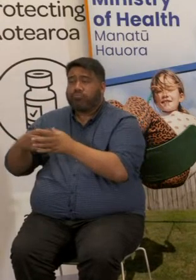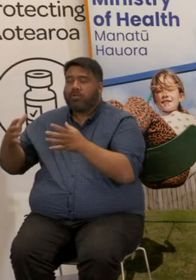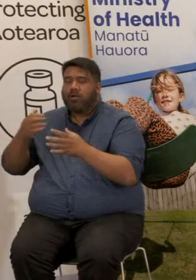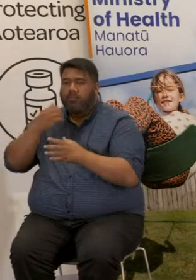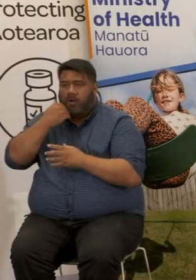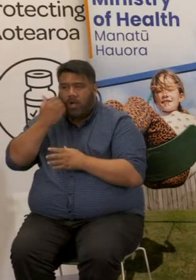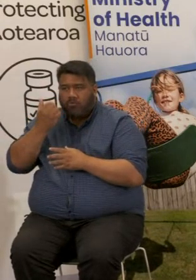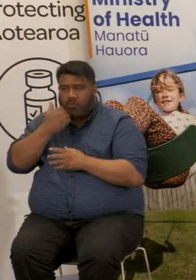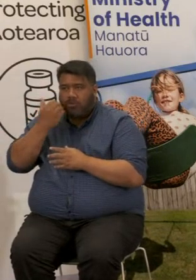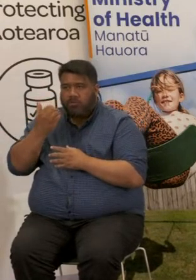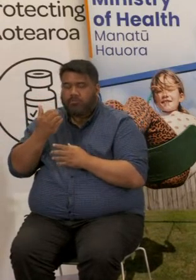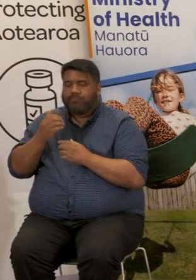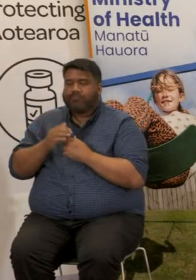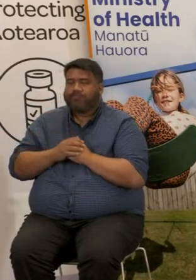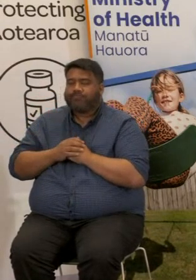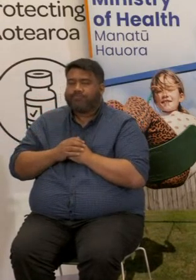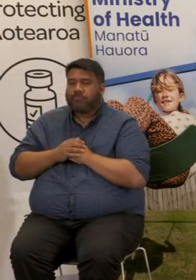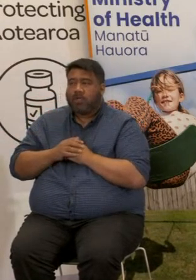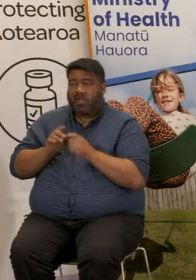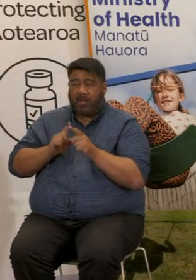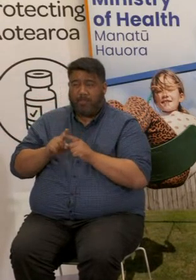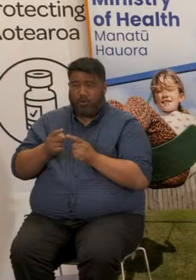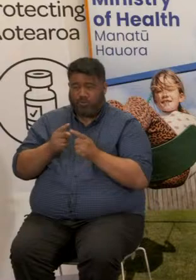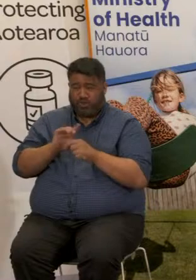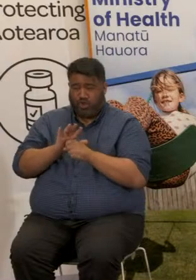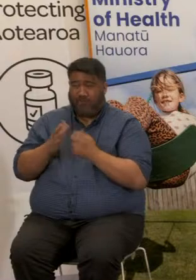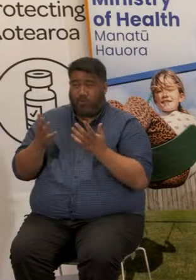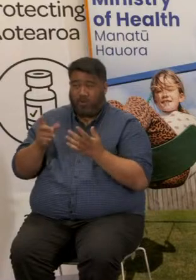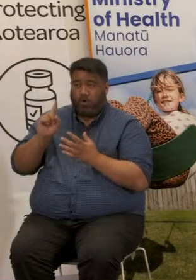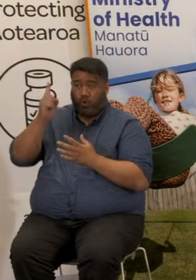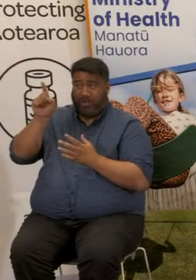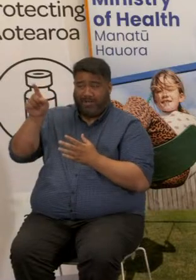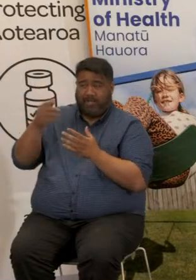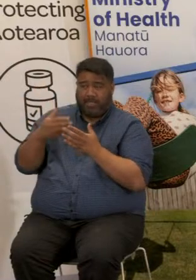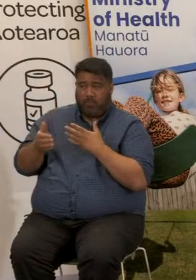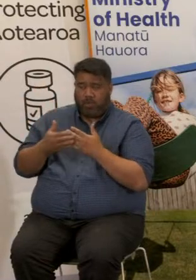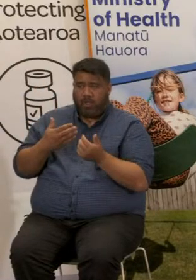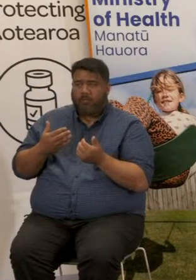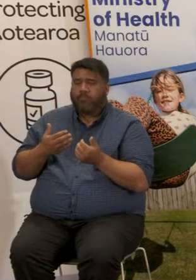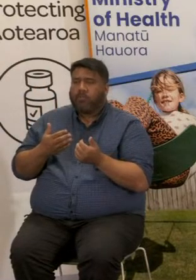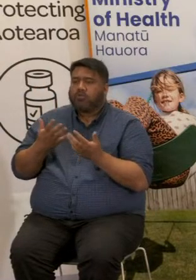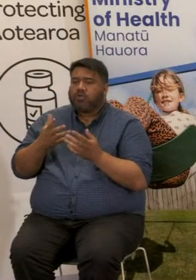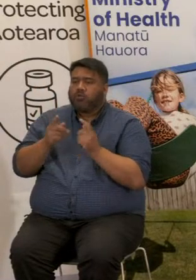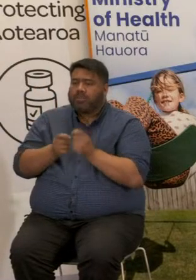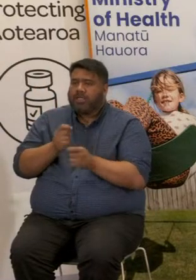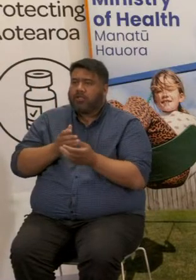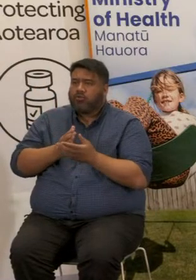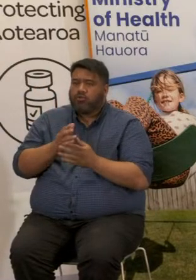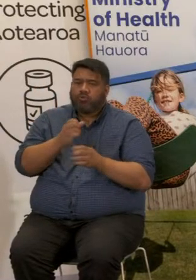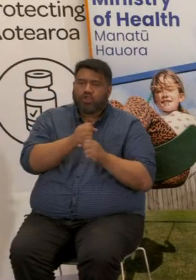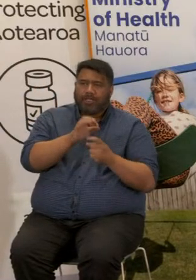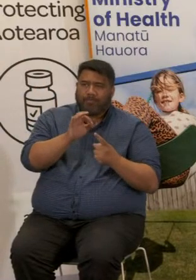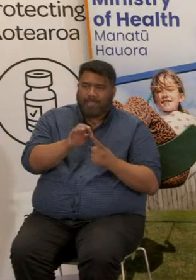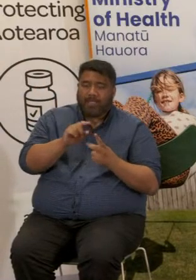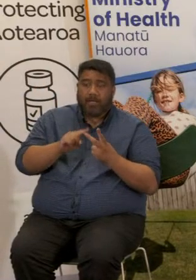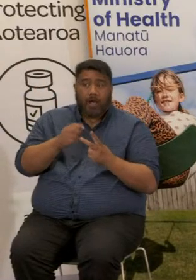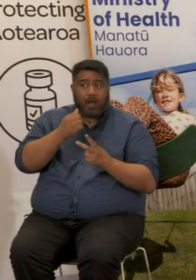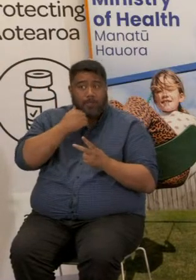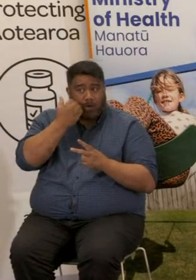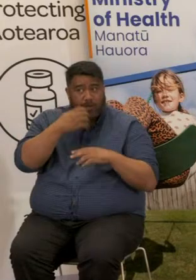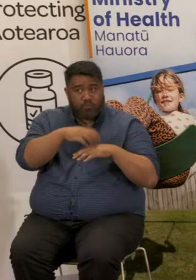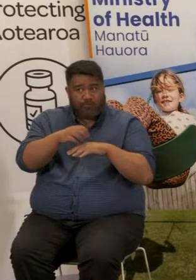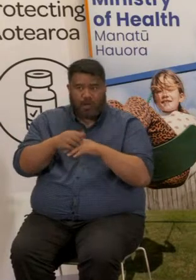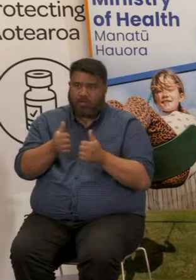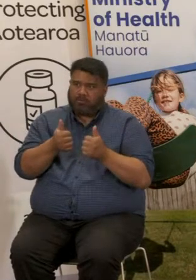cases are. So again, I want to acknowledge that this is work by general practice, by our DHBs, but also our Māori providers up there.